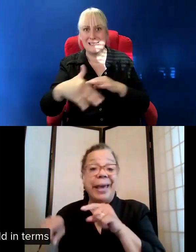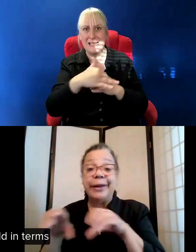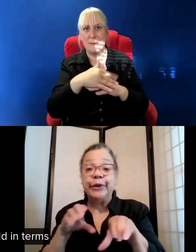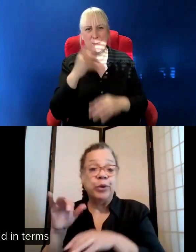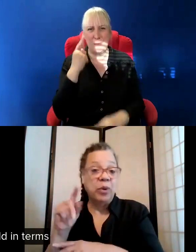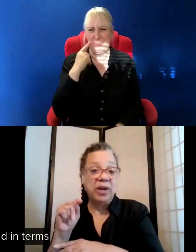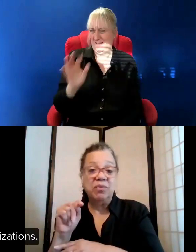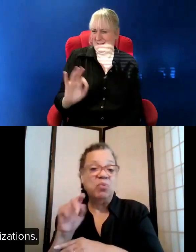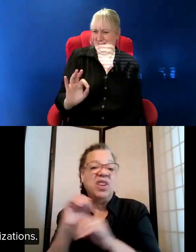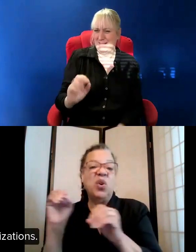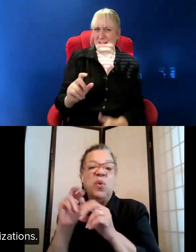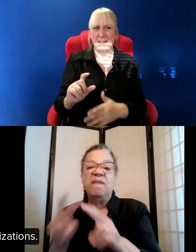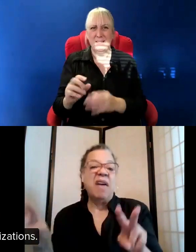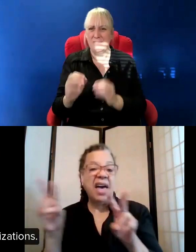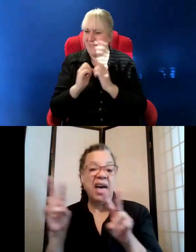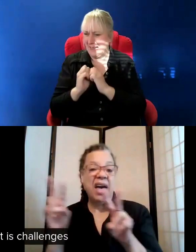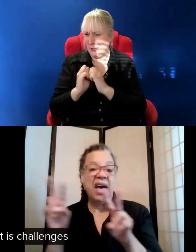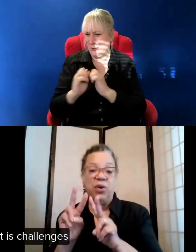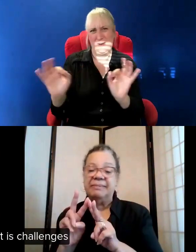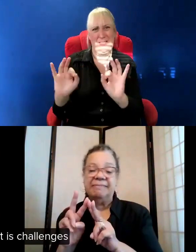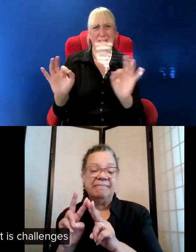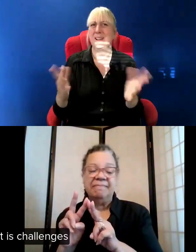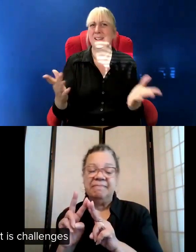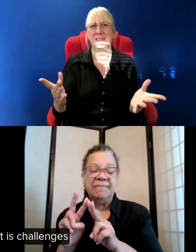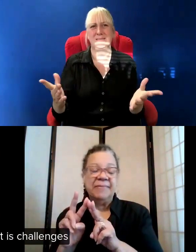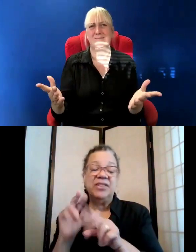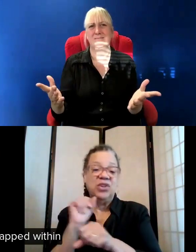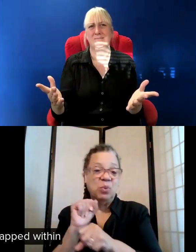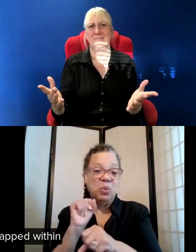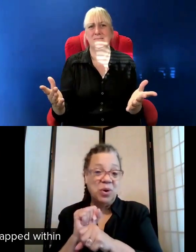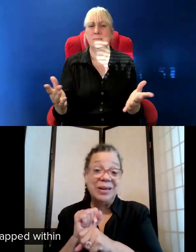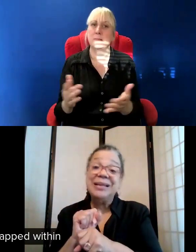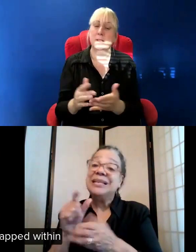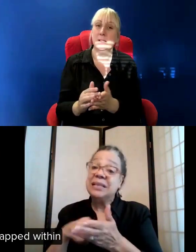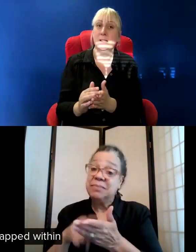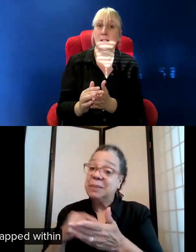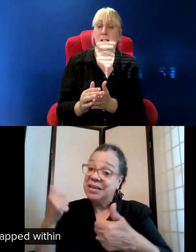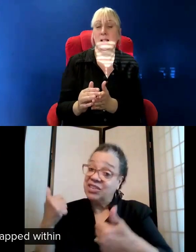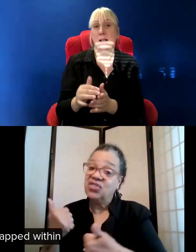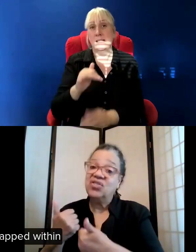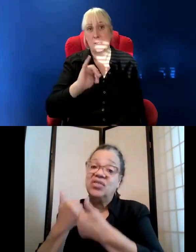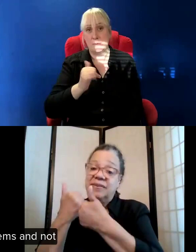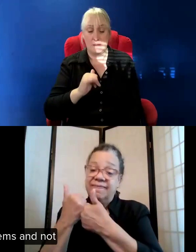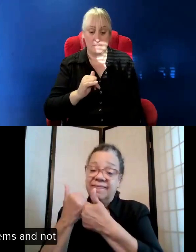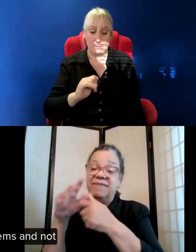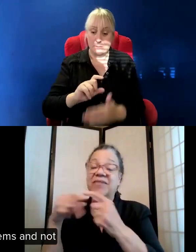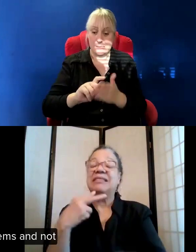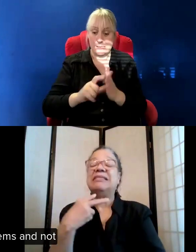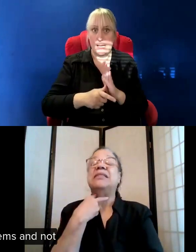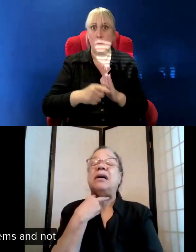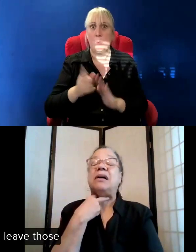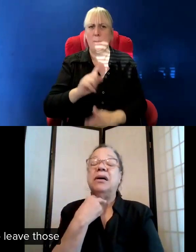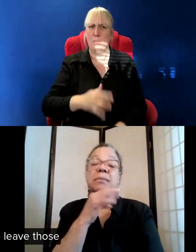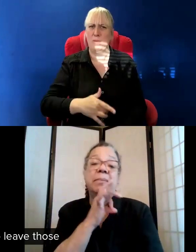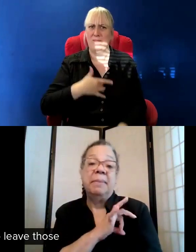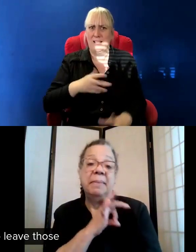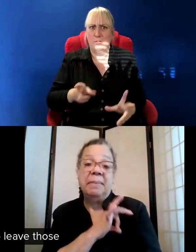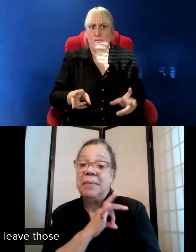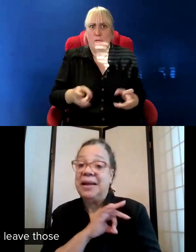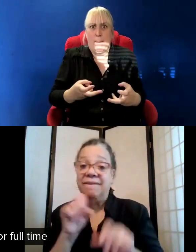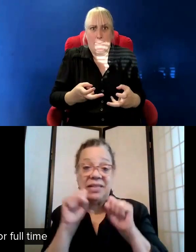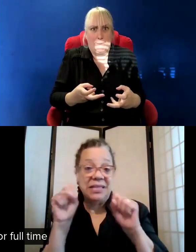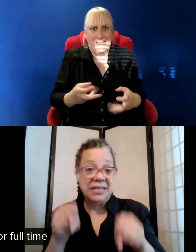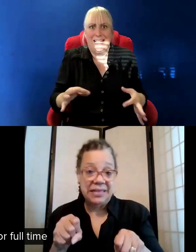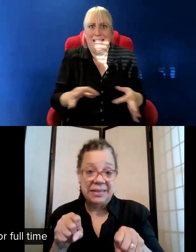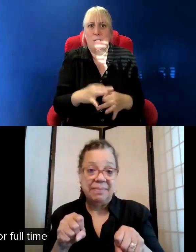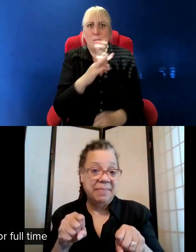to add in terms of organizations. Sometimes that is challenges and feeling trapped within benefit systems and not being able to leave